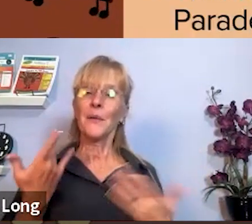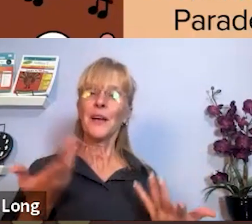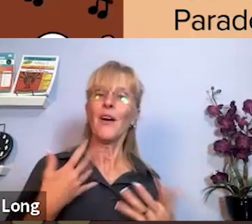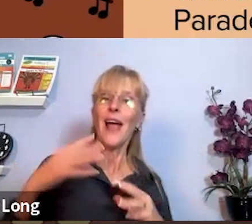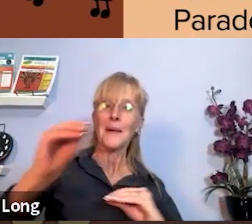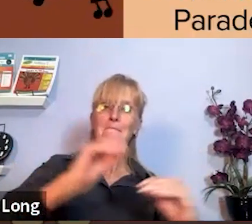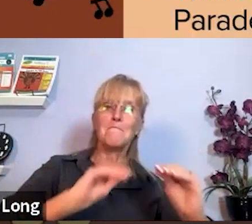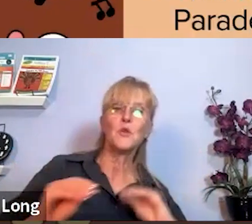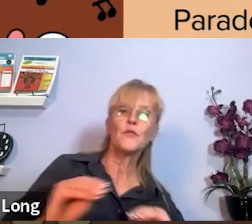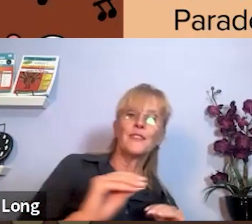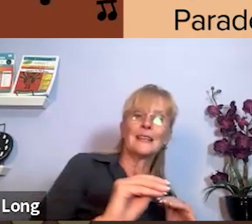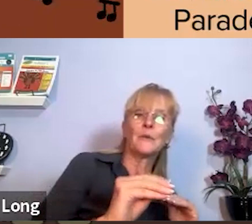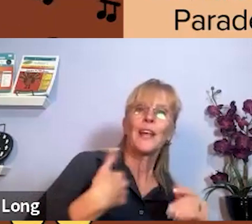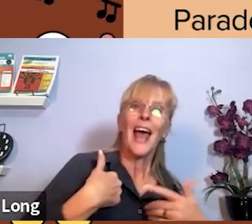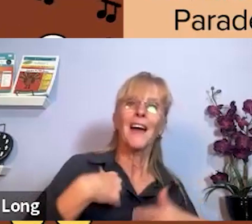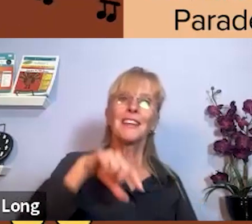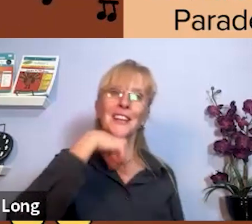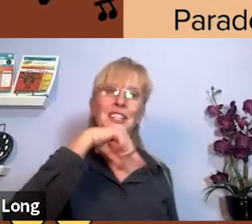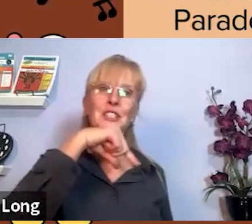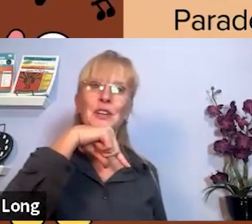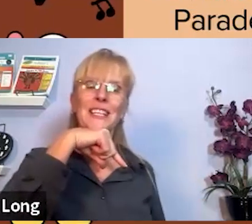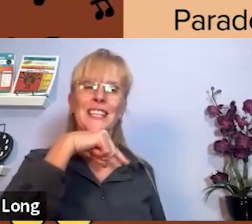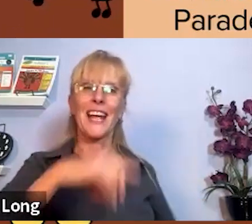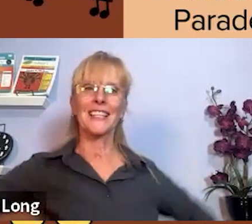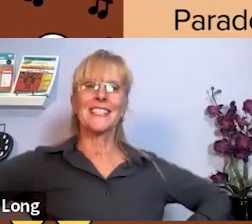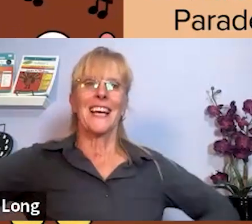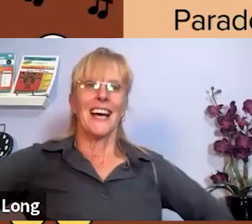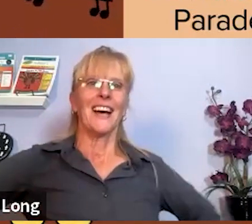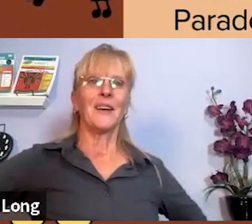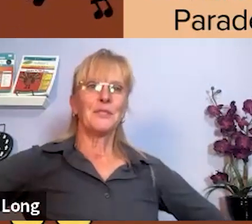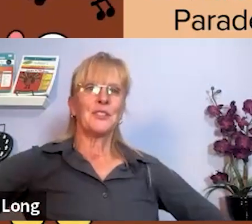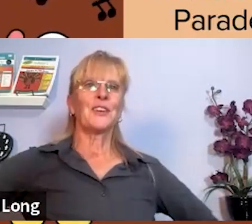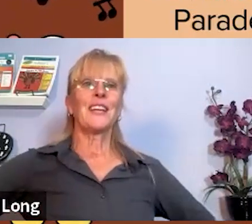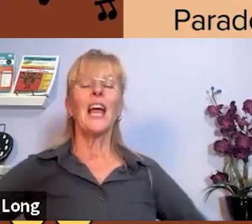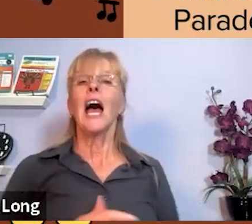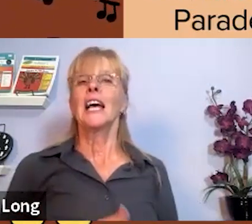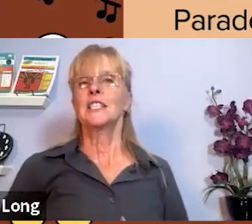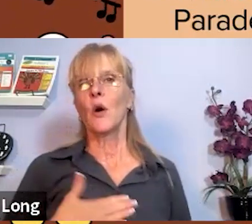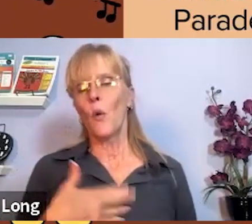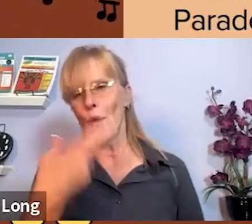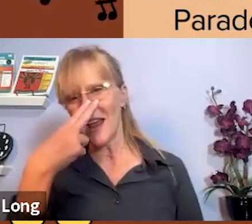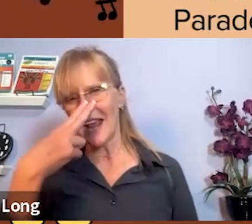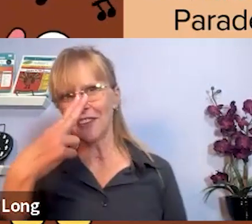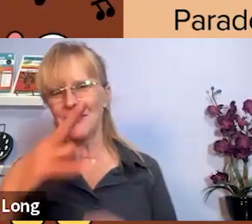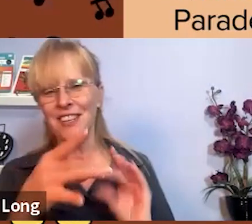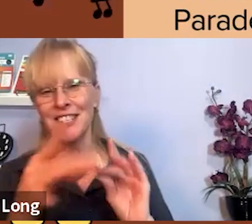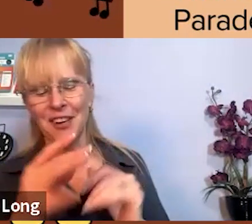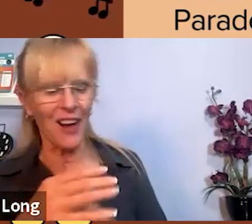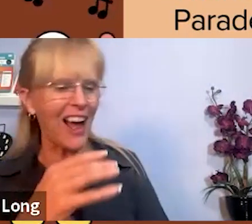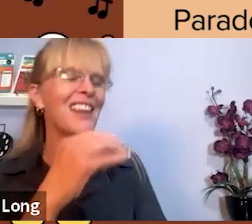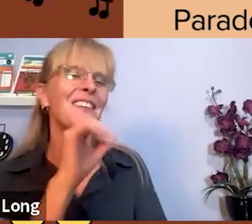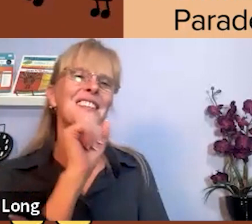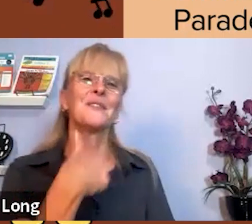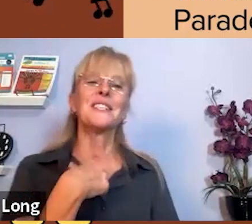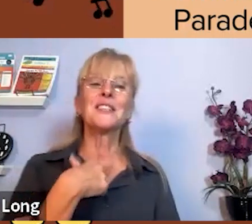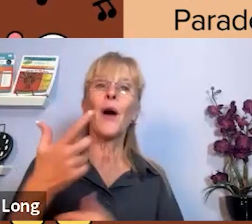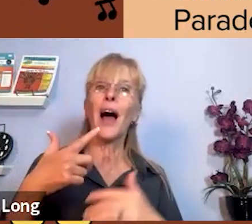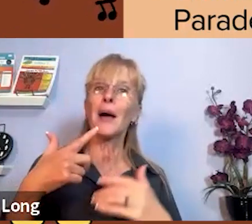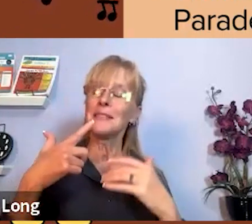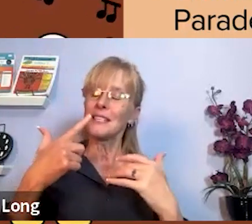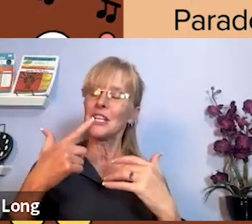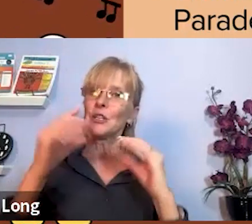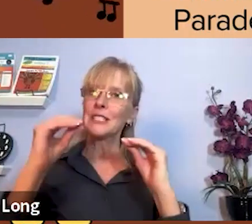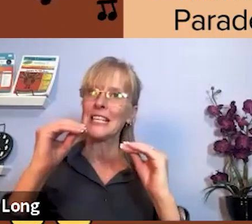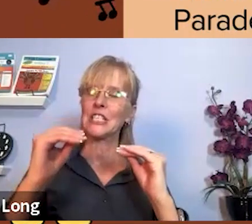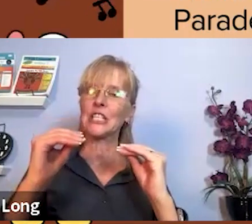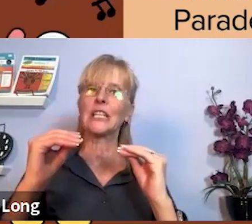Now, here we are at movement. We have like the turkey dance. Turkey. So here's a fun joke. I love this one. So